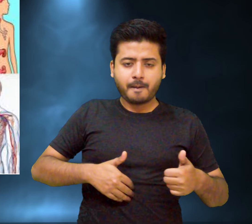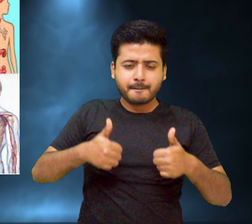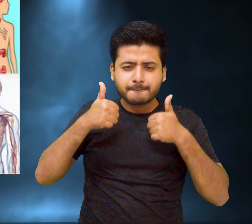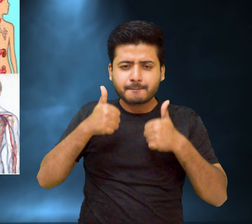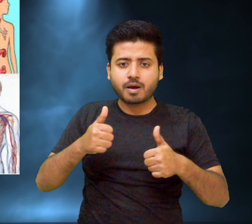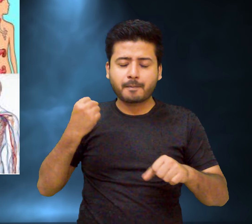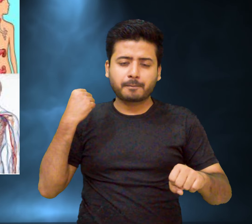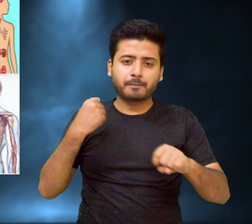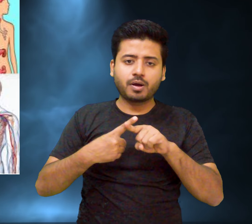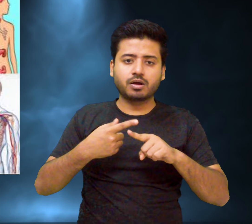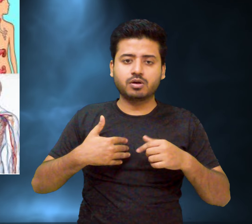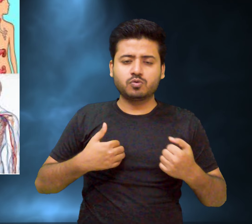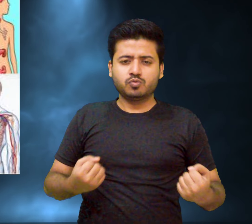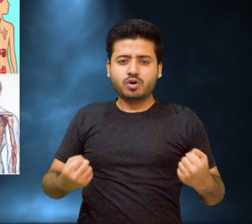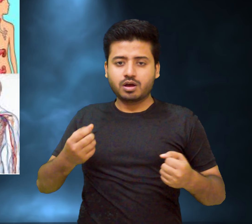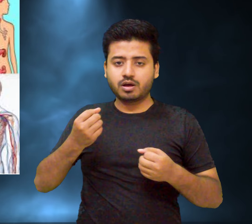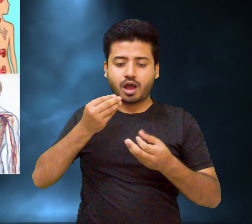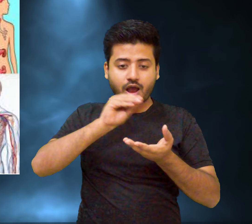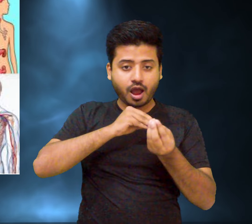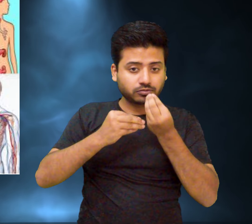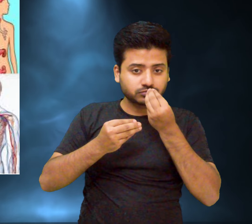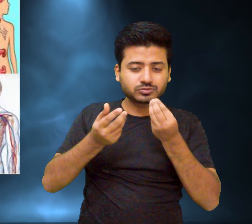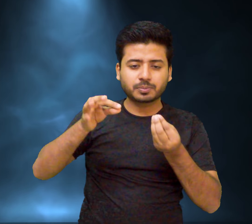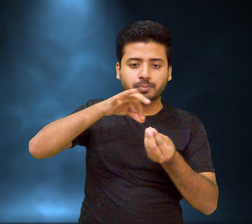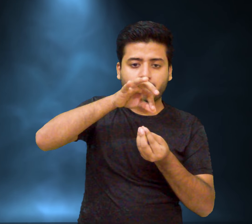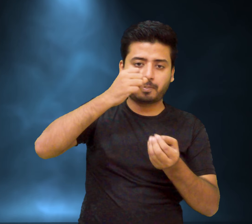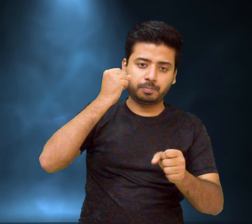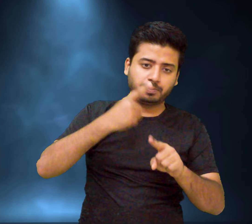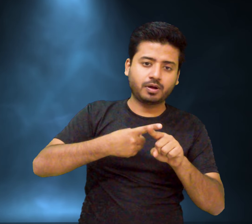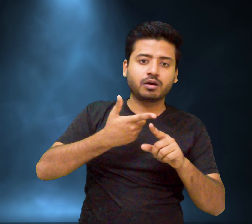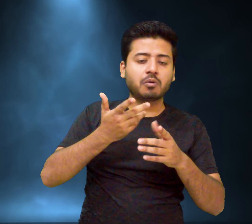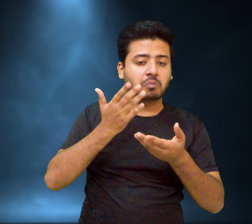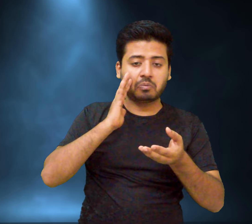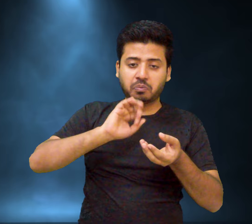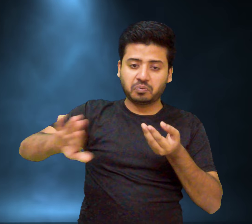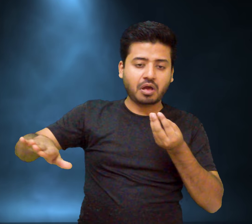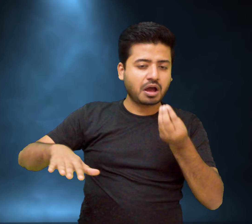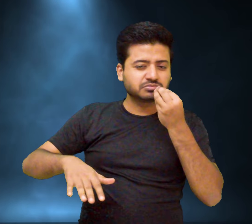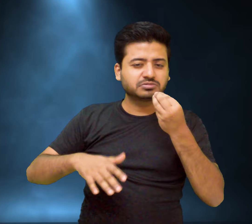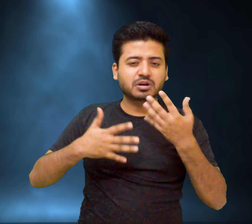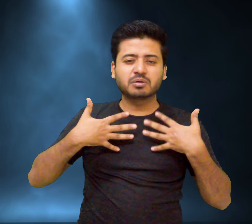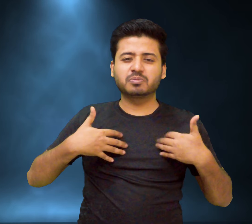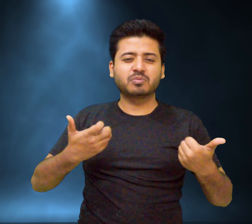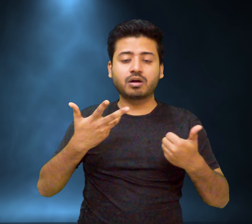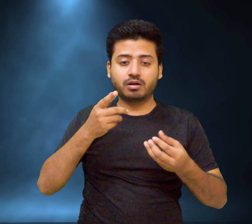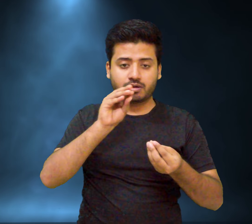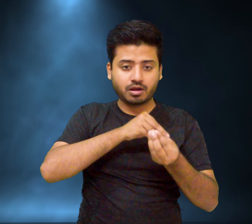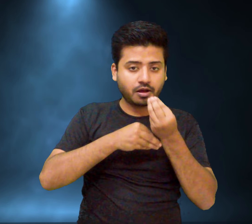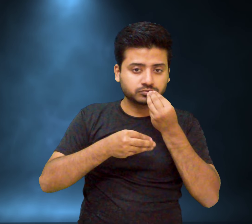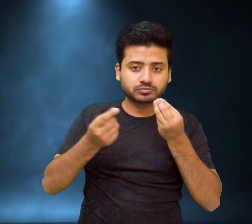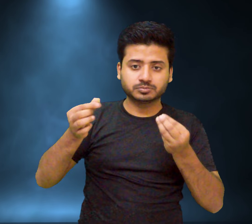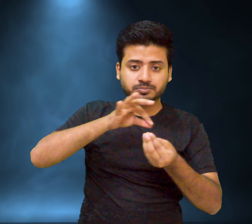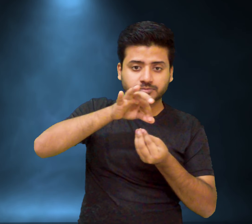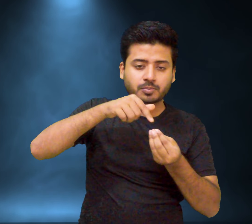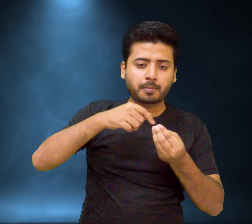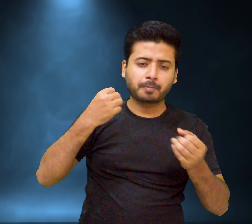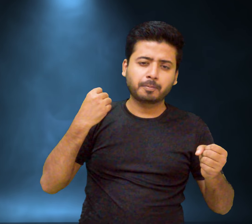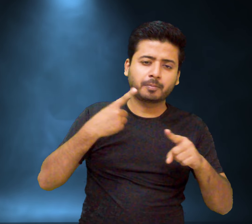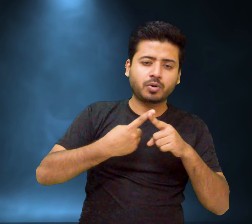Piperine acts as a powerful antioxidant, combating unstable molecules called free radicals that can cause cellular damage. Reduces